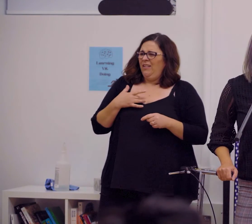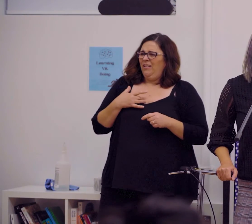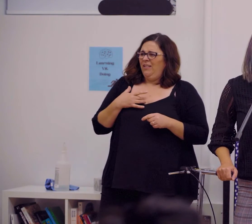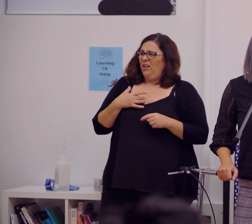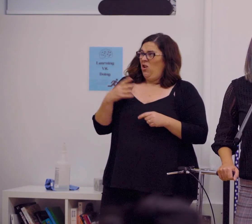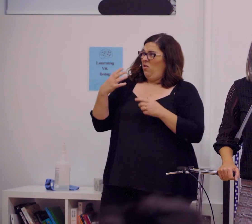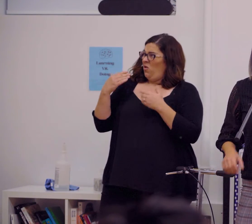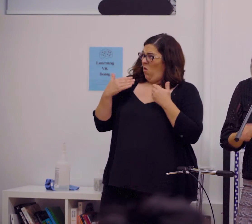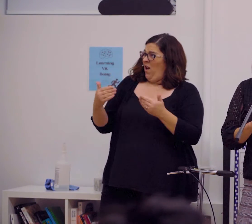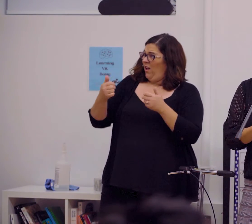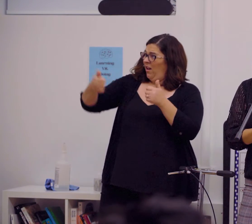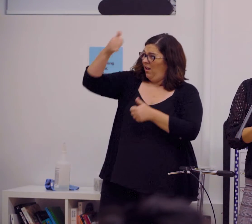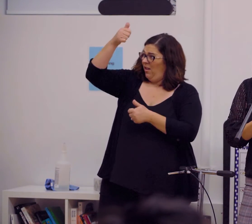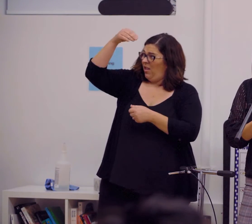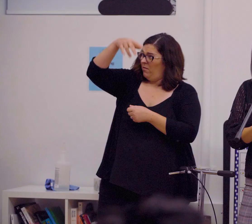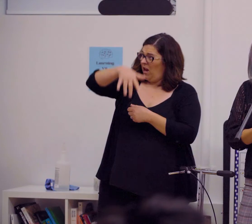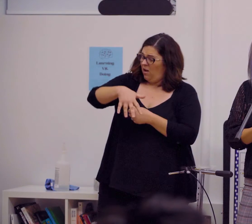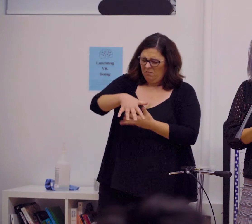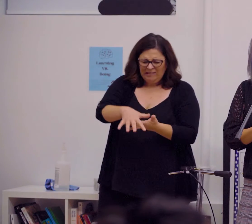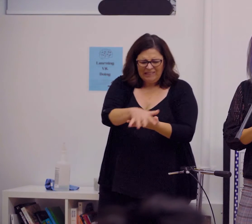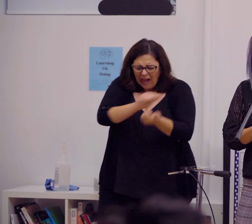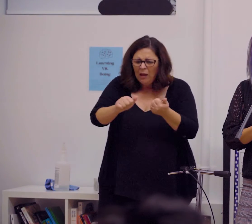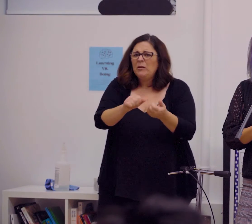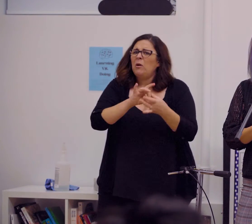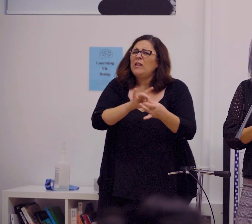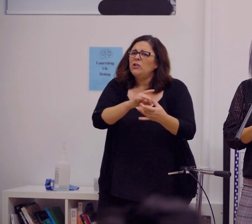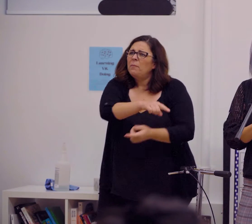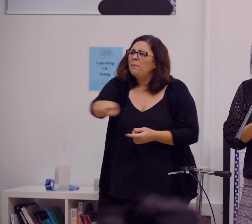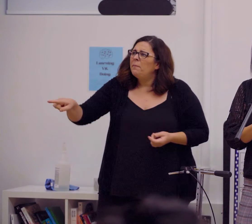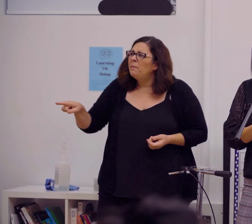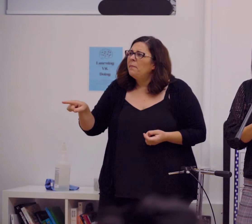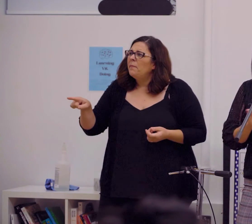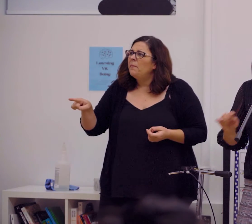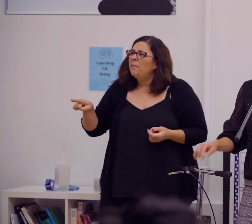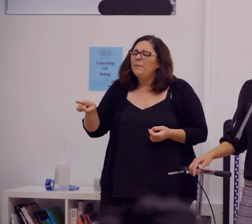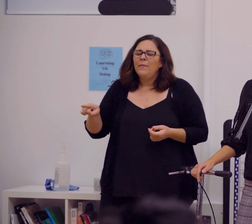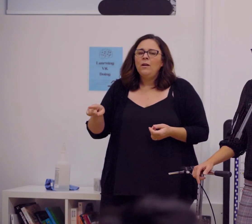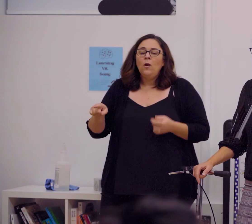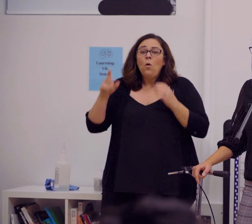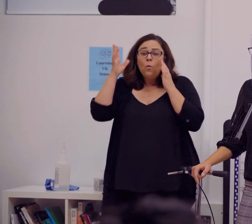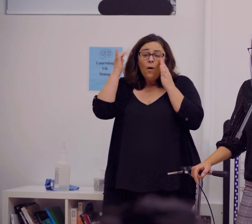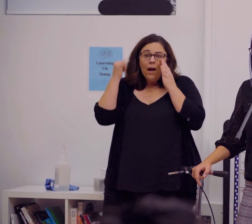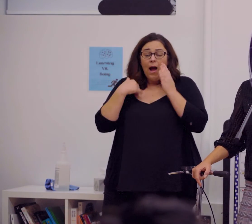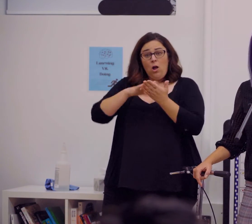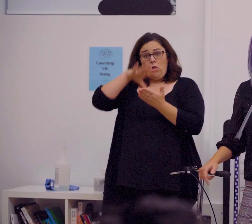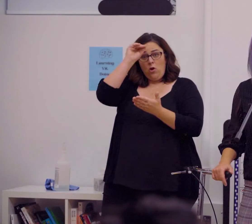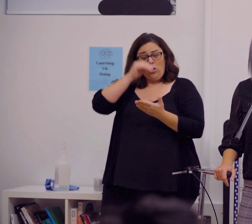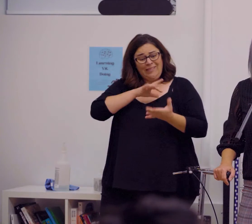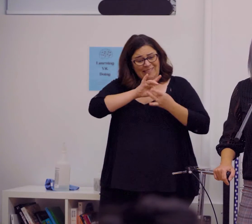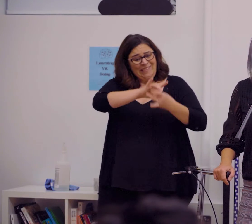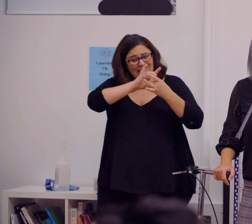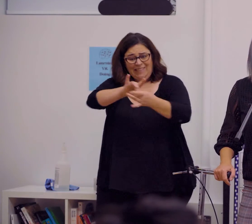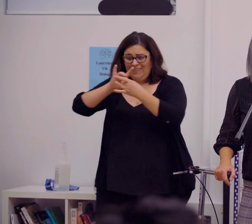that I had in place over the years. Because the other thing I've been told throughout my career is that it takes years to